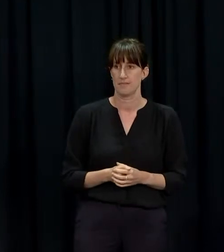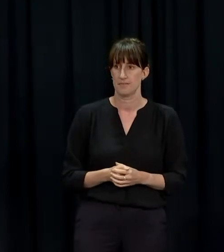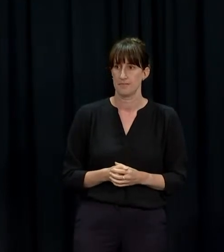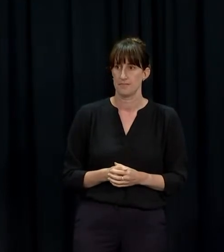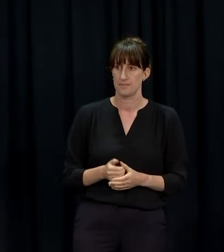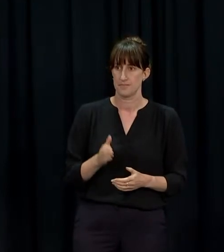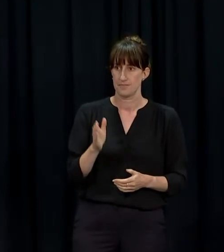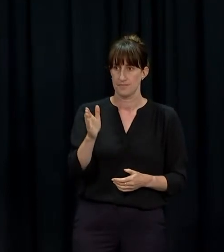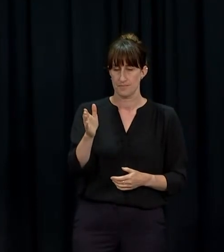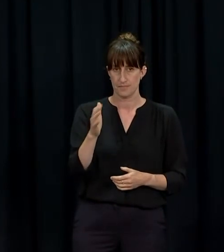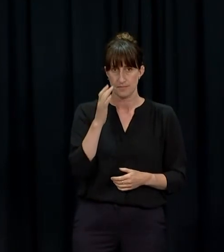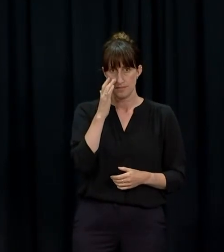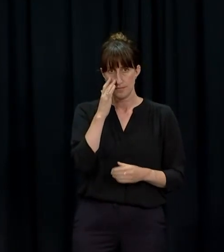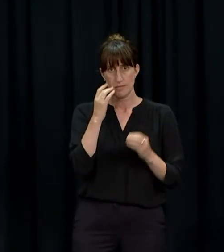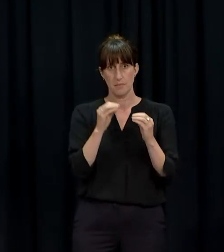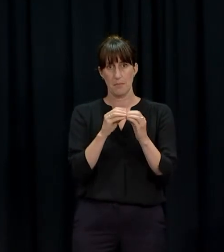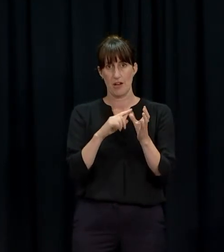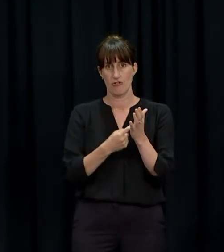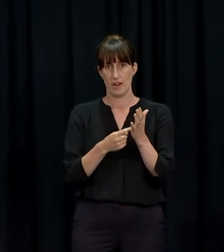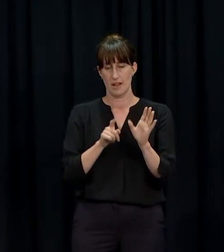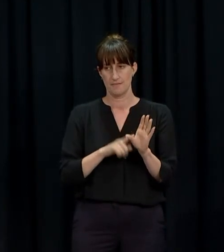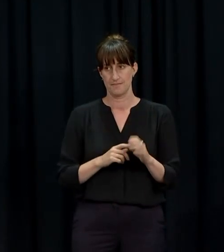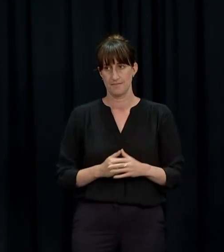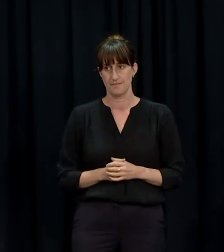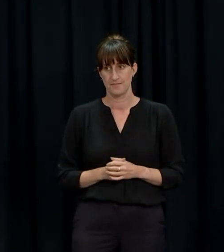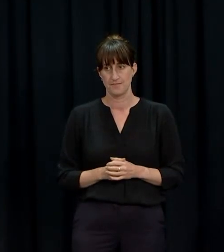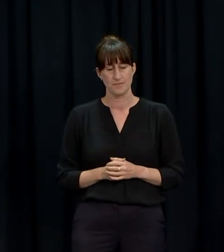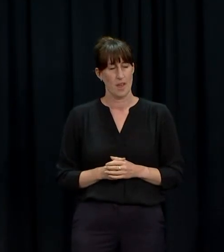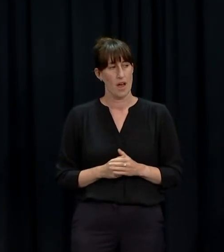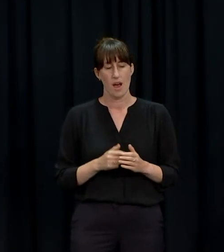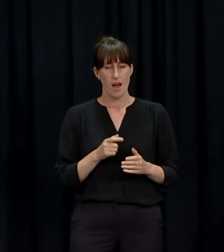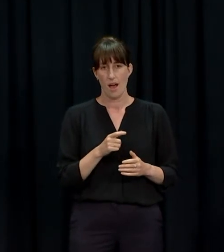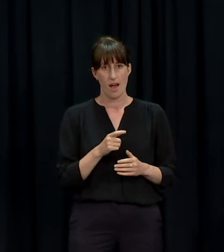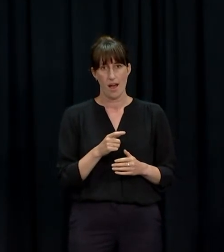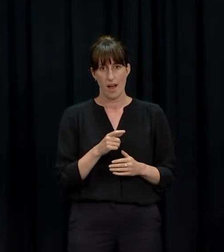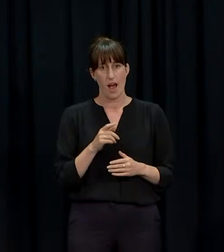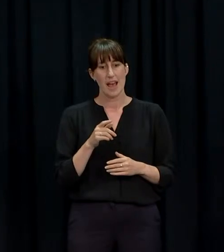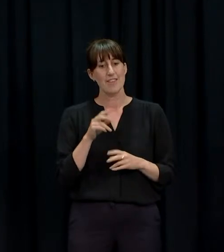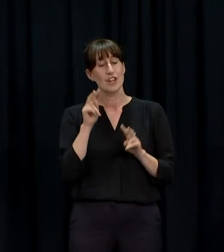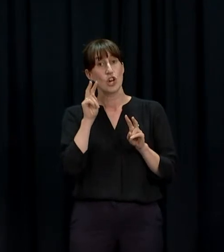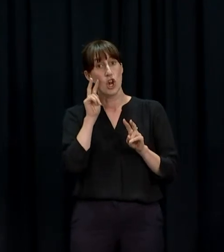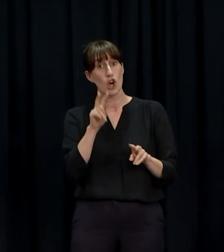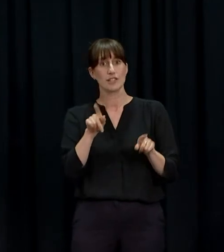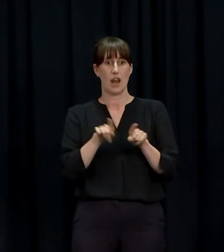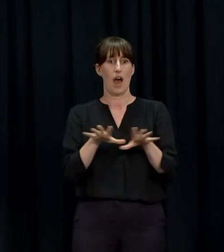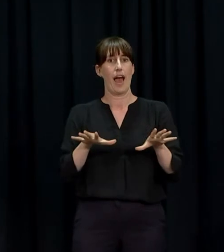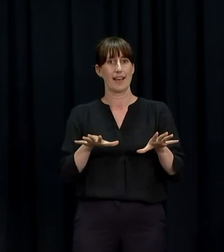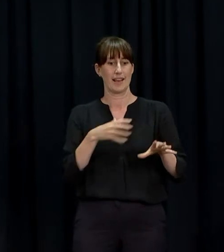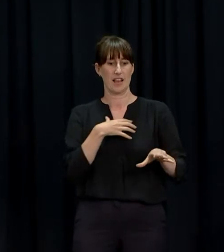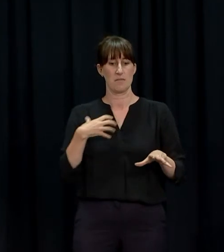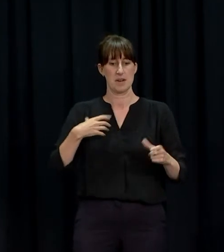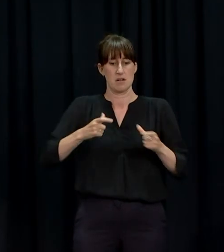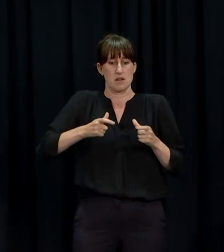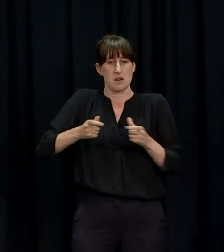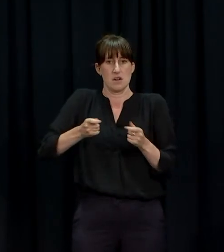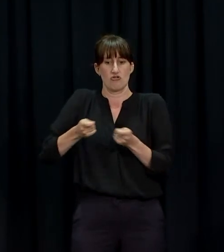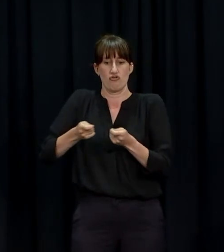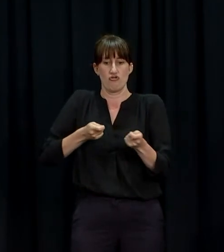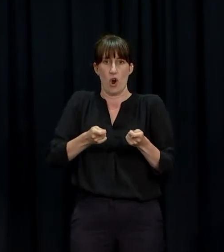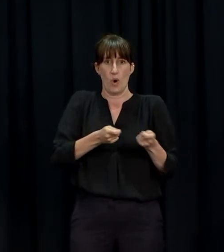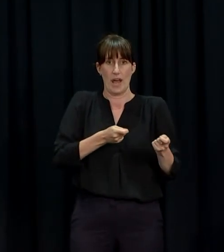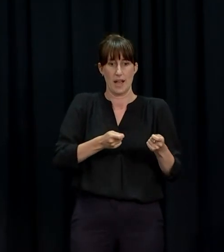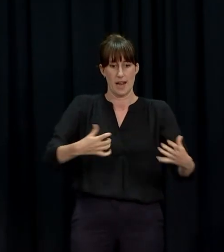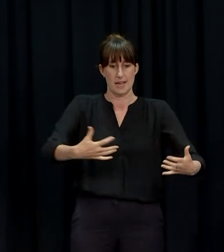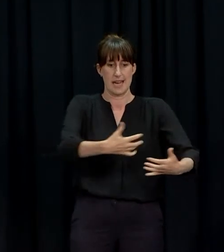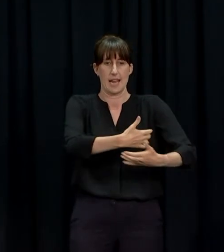Dr. Bloomfield, it would seem that you are commandeering it and saying to business, the Ministry of Health knows